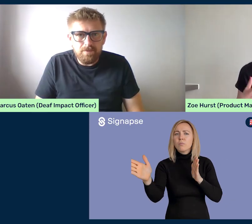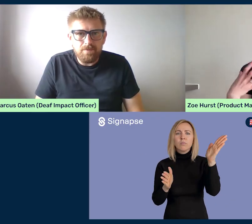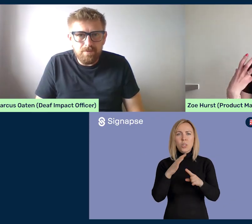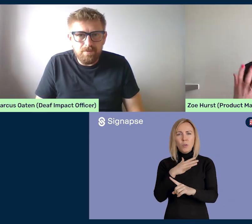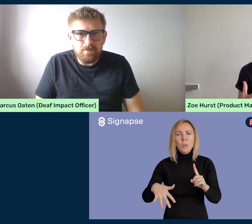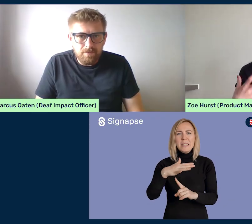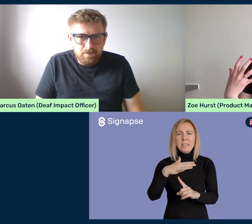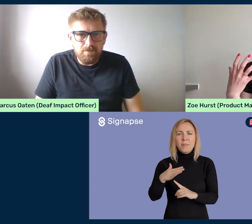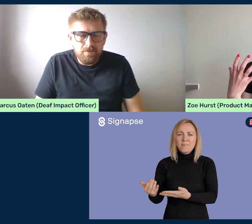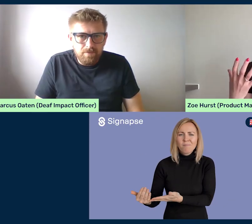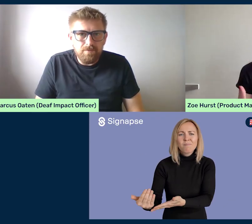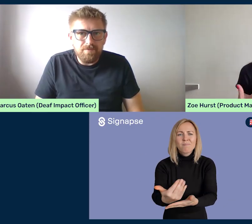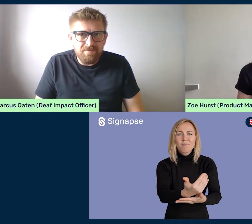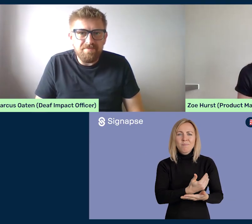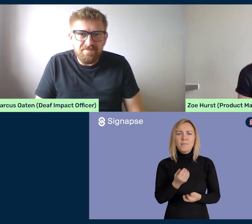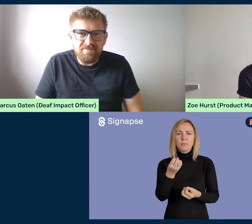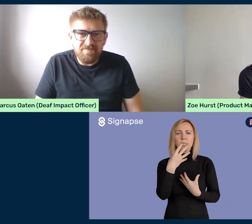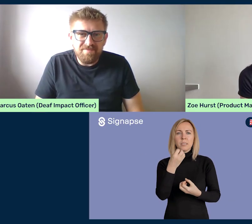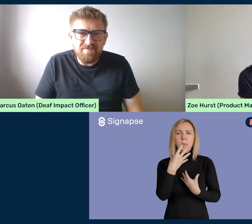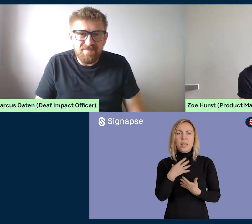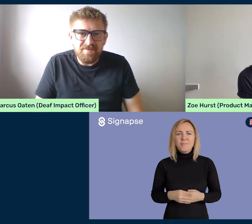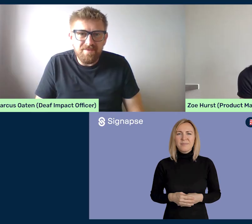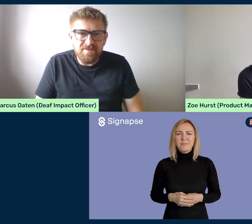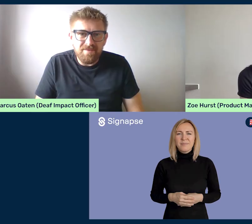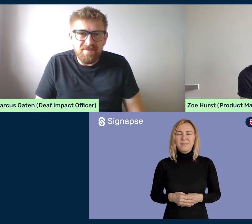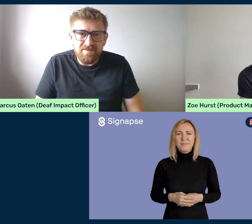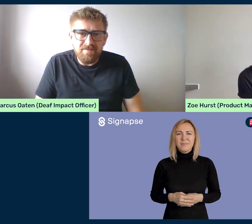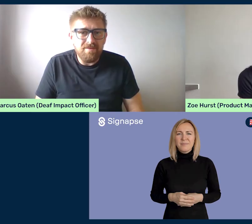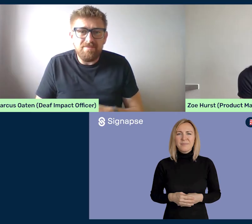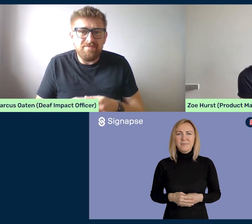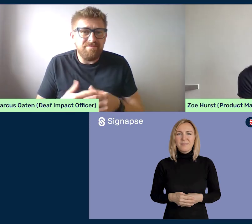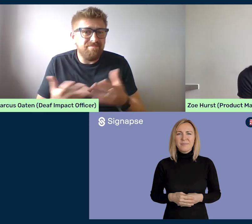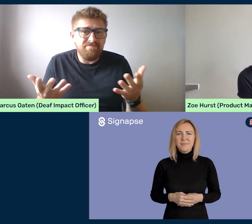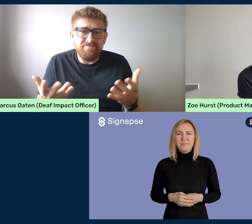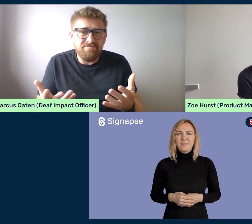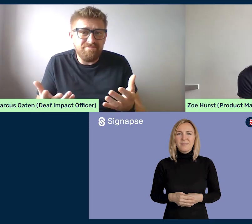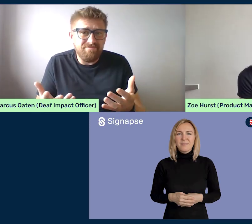the building the feedback within the communities.